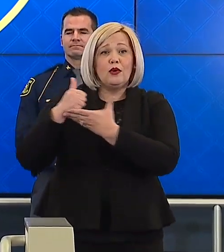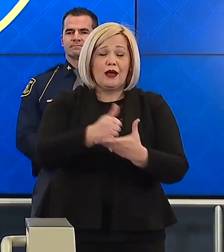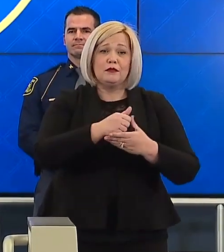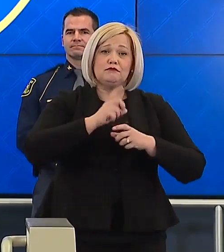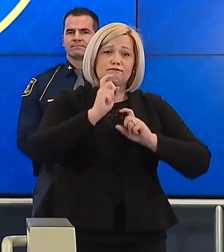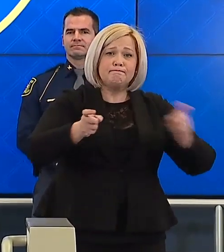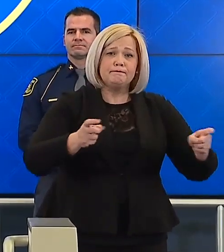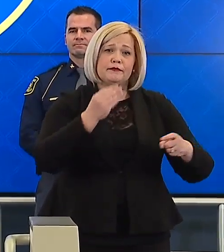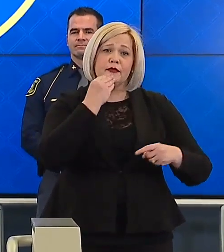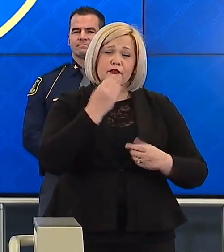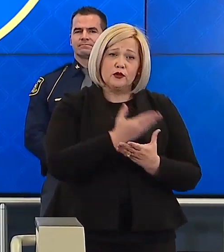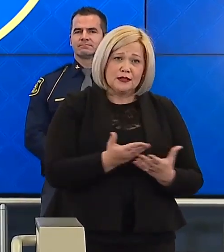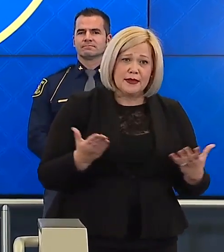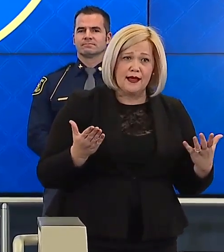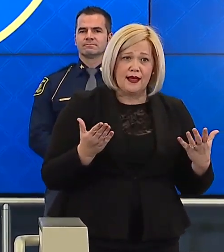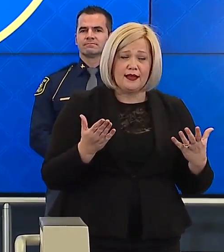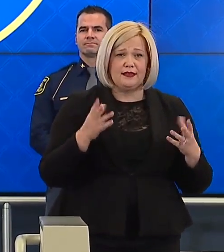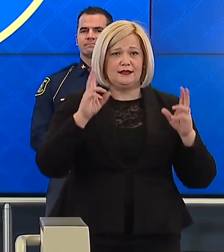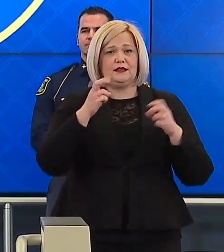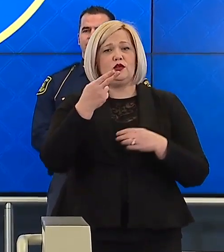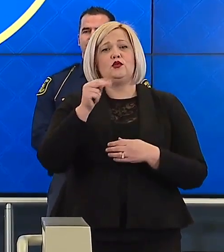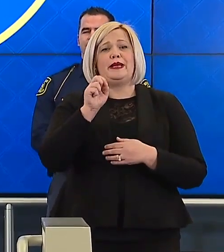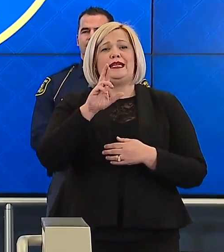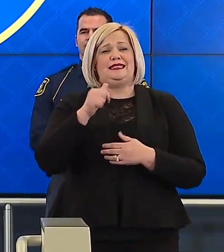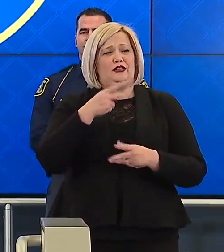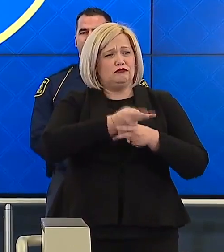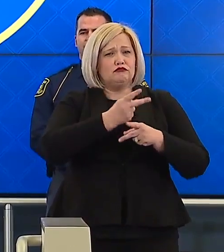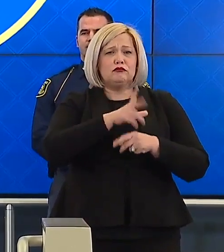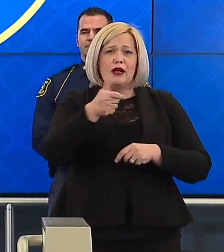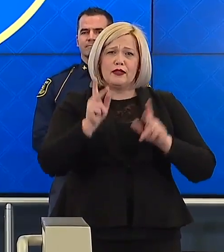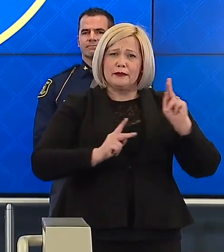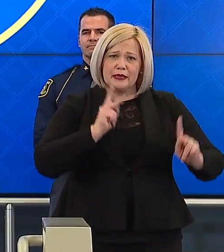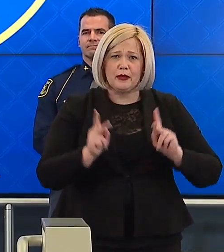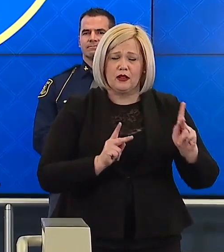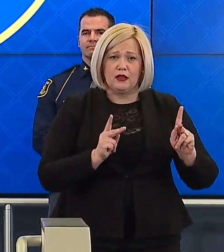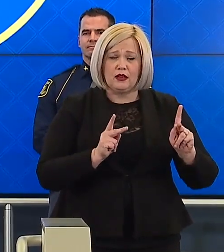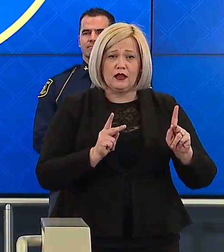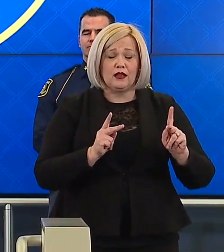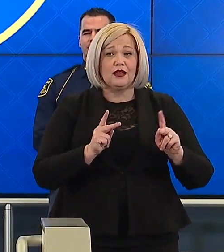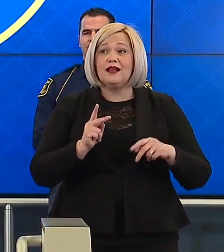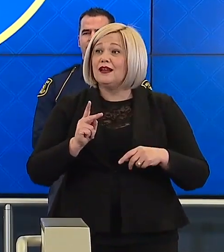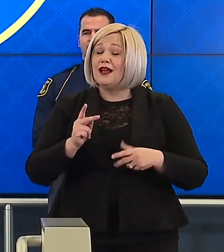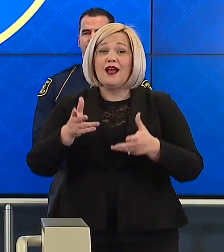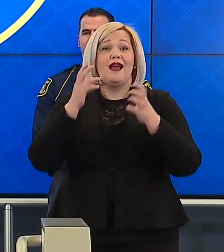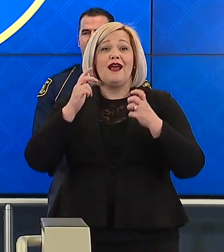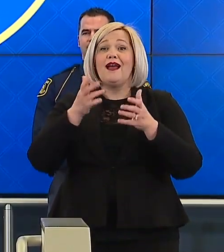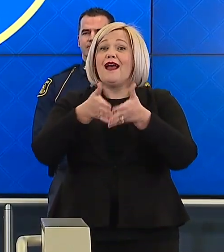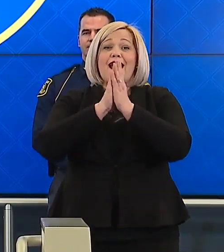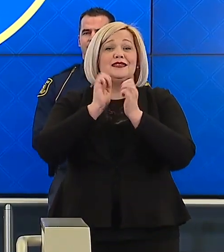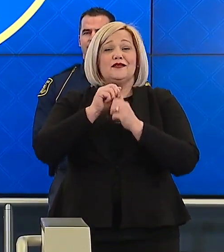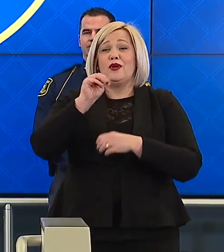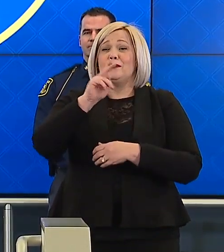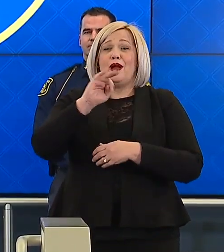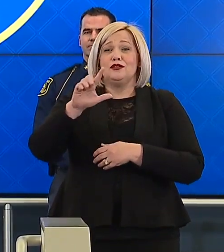supplies. Humanitarian missions. I am not calling for martial law.